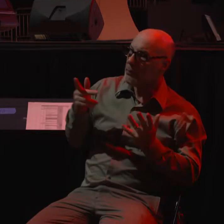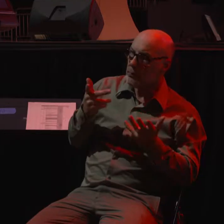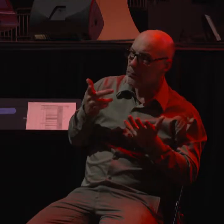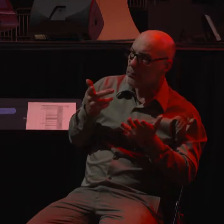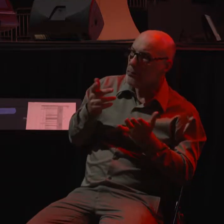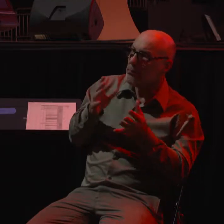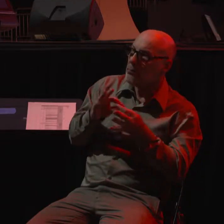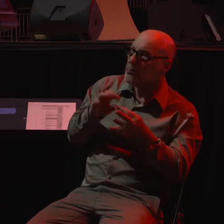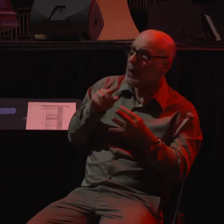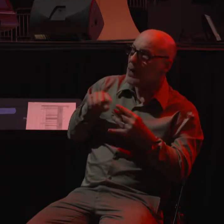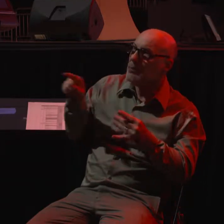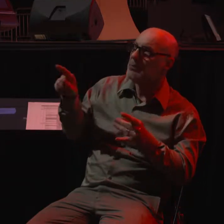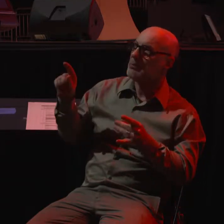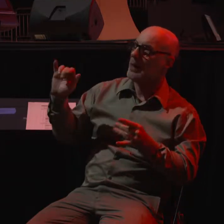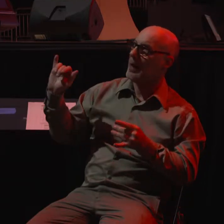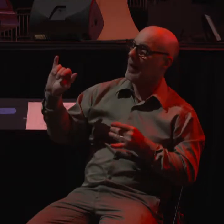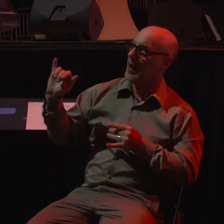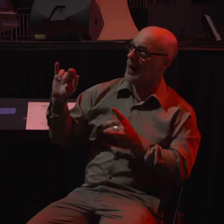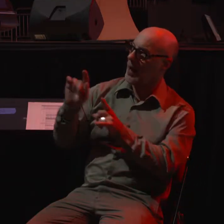Yeah, so I